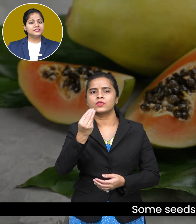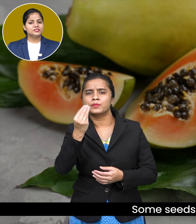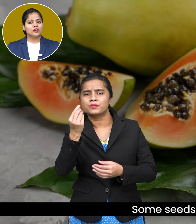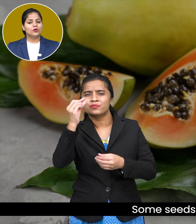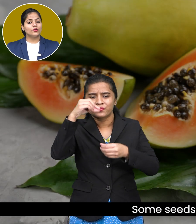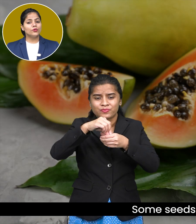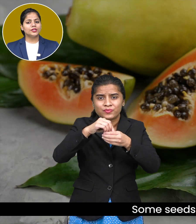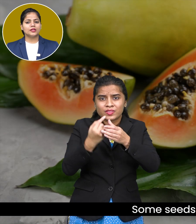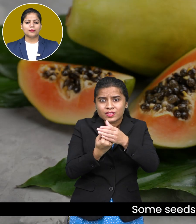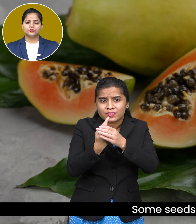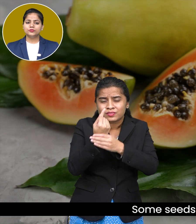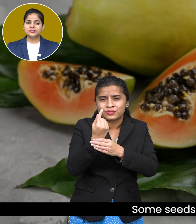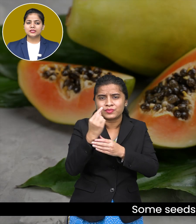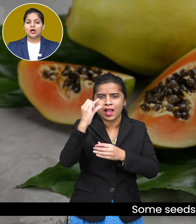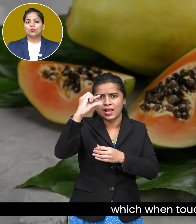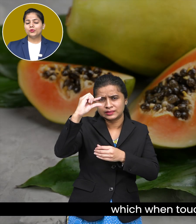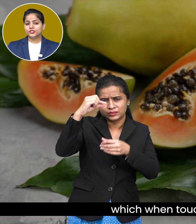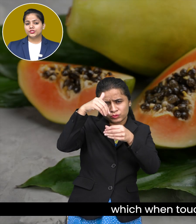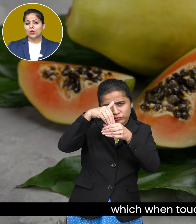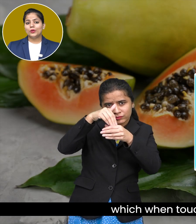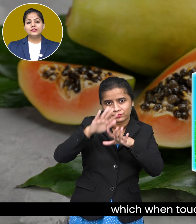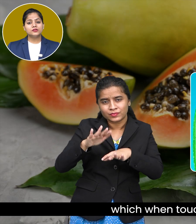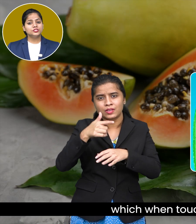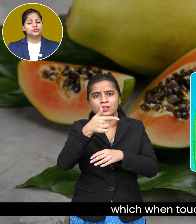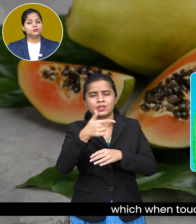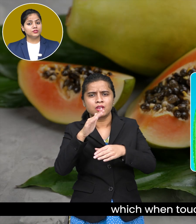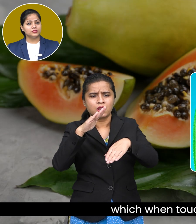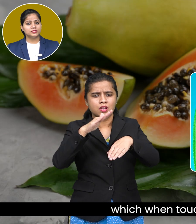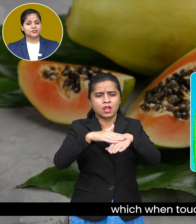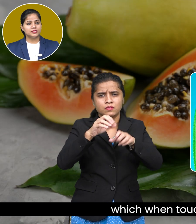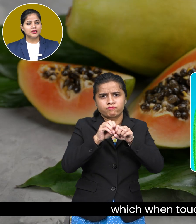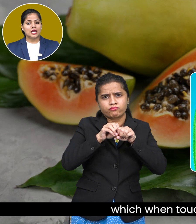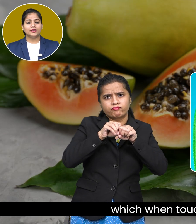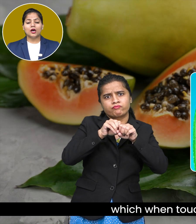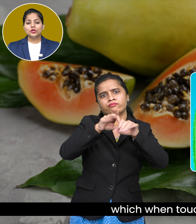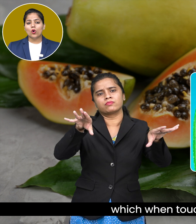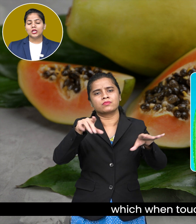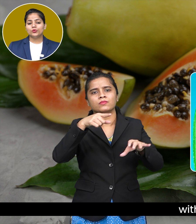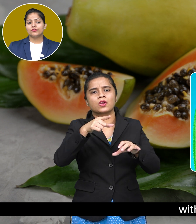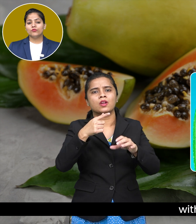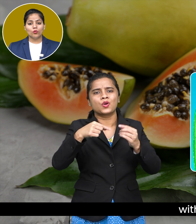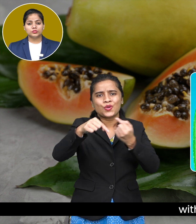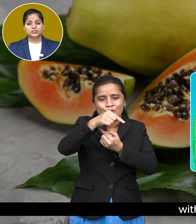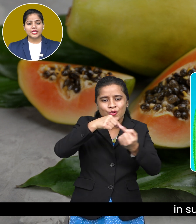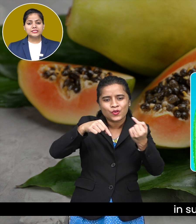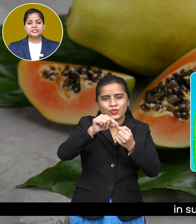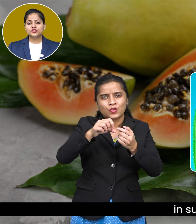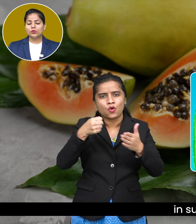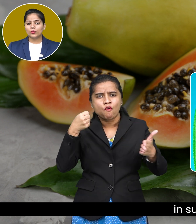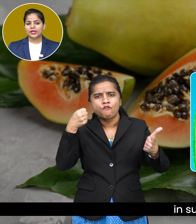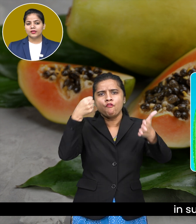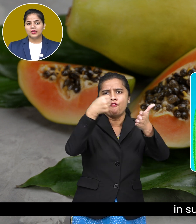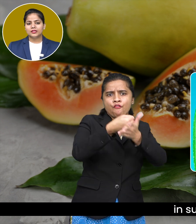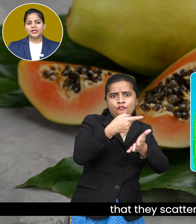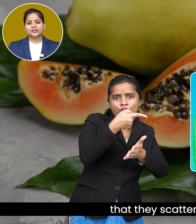Some seeds grow in capsules which, when touched, burst and uncoil with a force in such